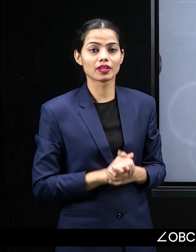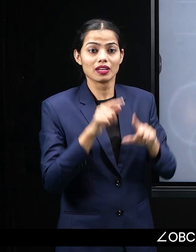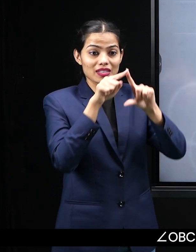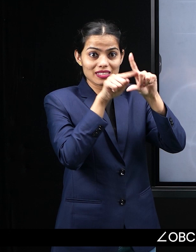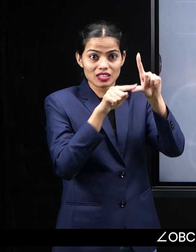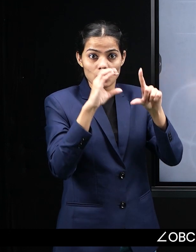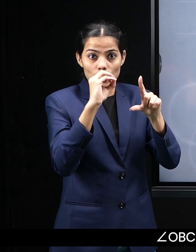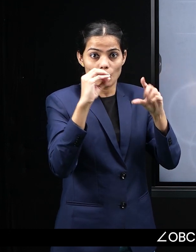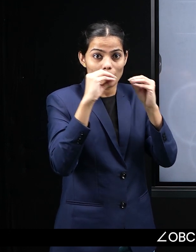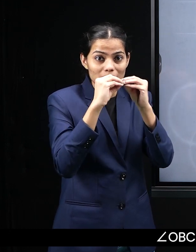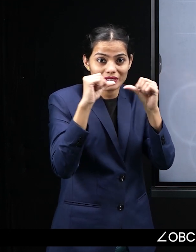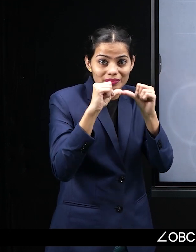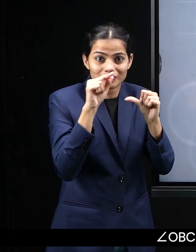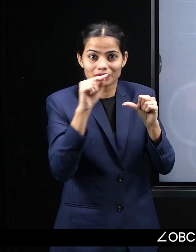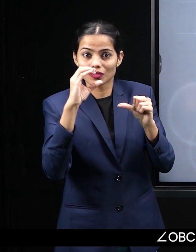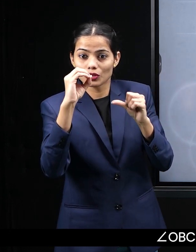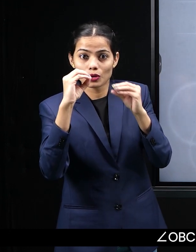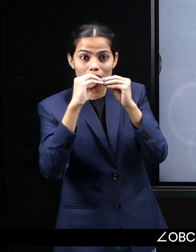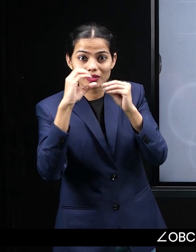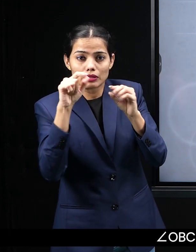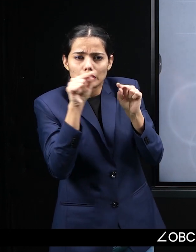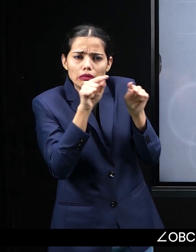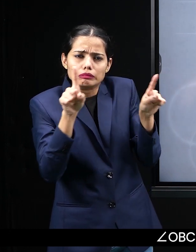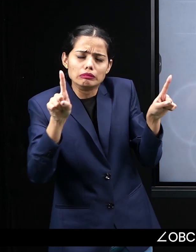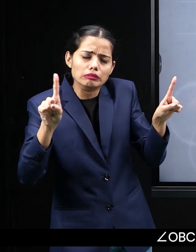Since angle OBA is equal to angle OBC,